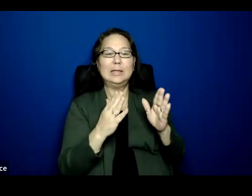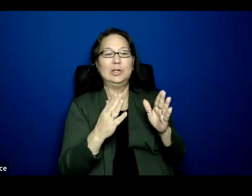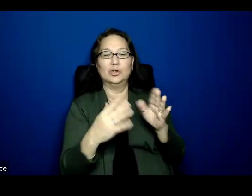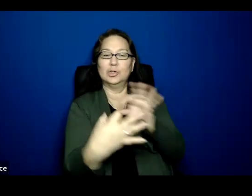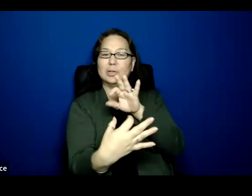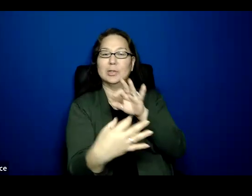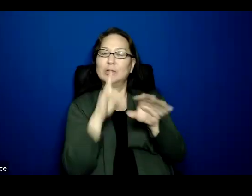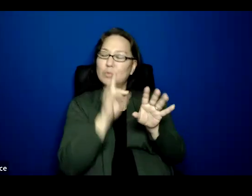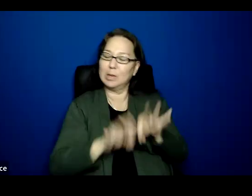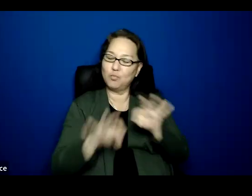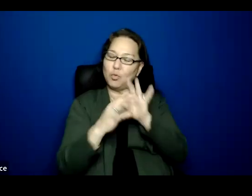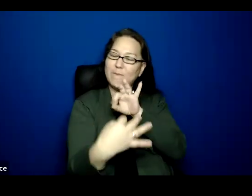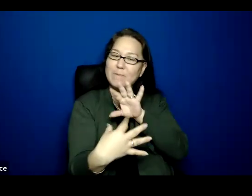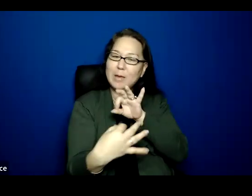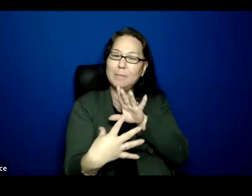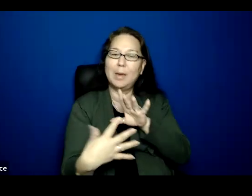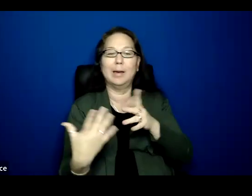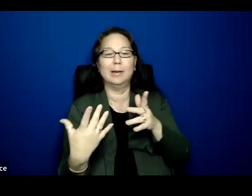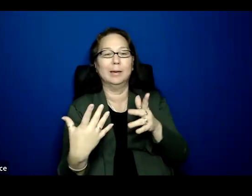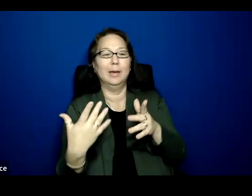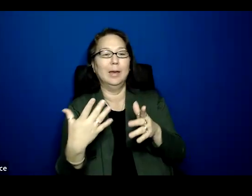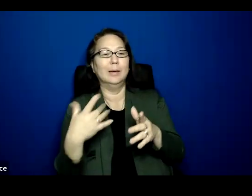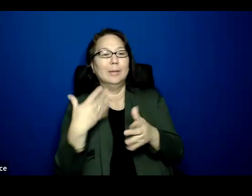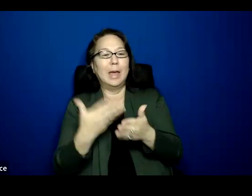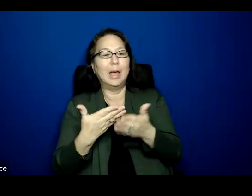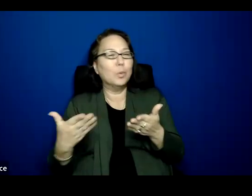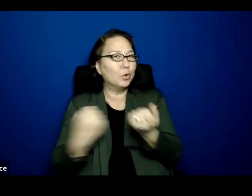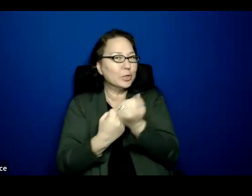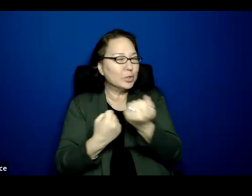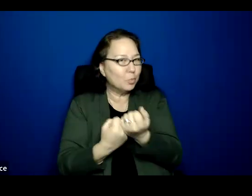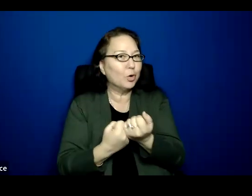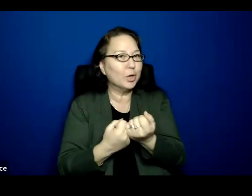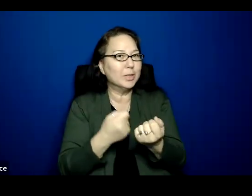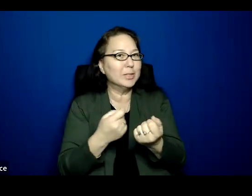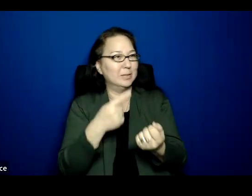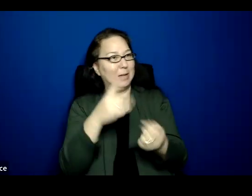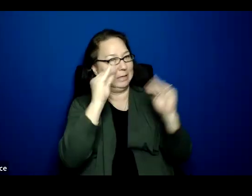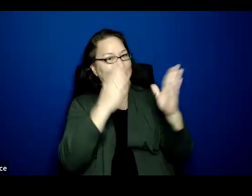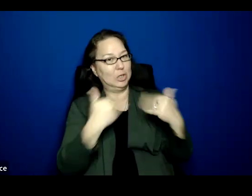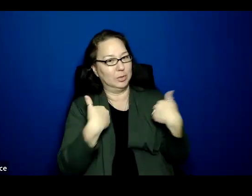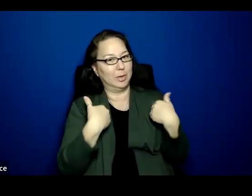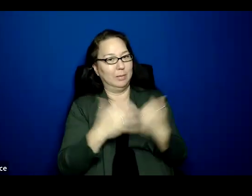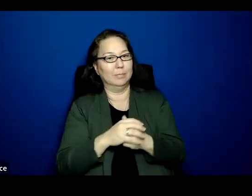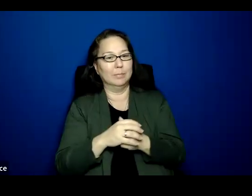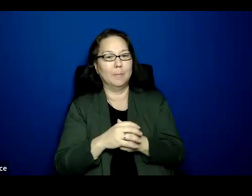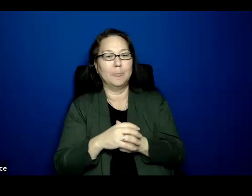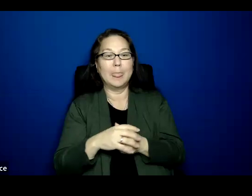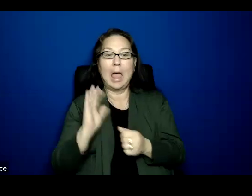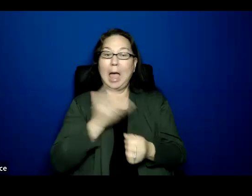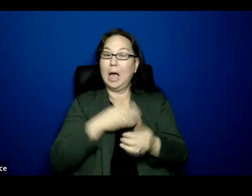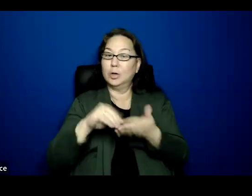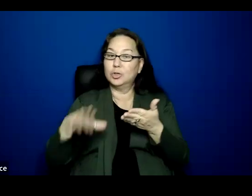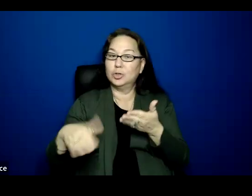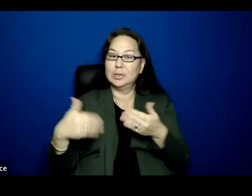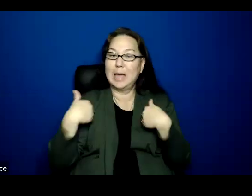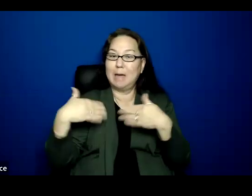of special education, some of the challenges, and you had talked about substantially separate classrooms, is that our students having access to the core when the gap